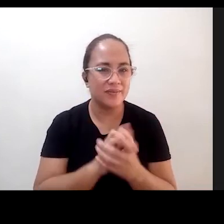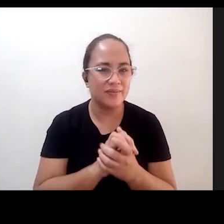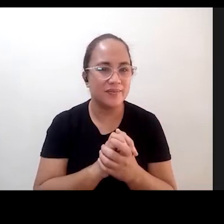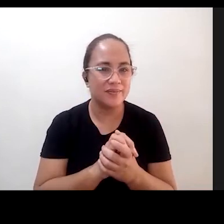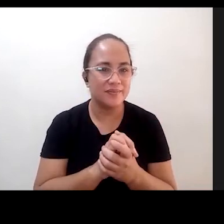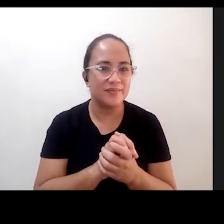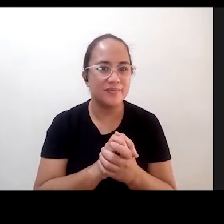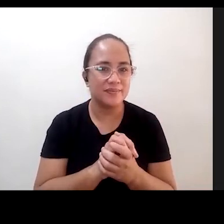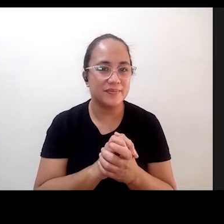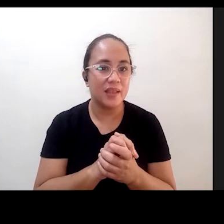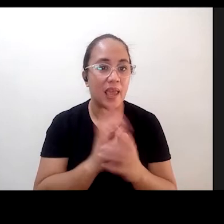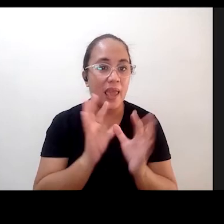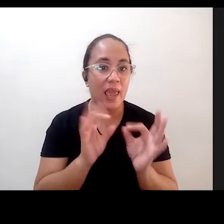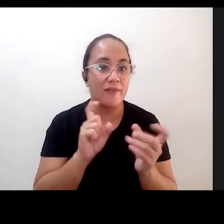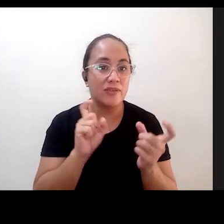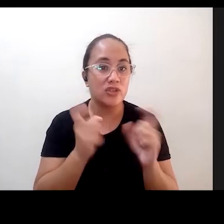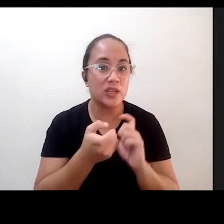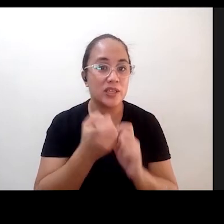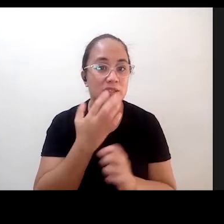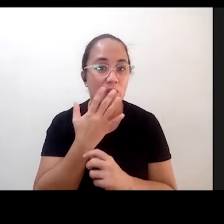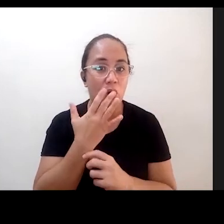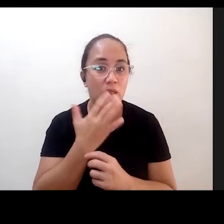if you change the colors.